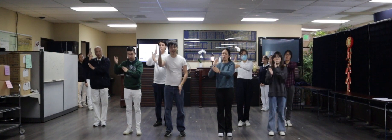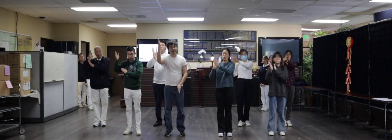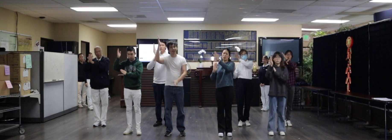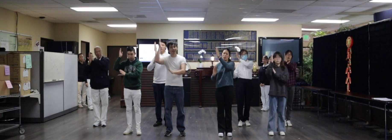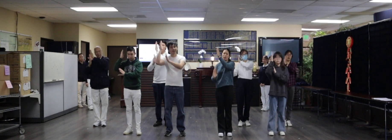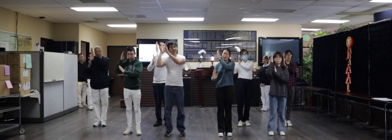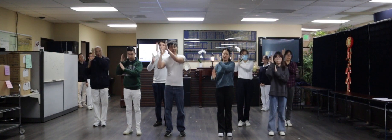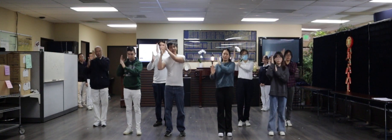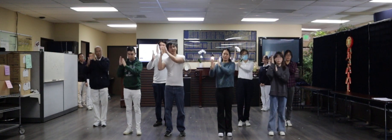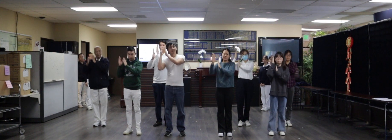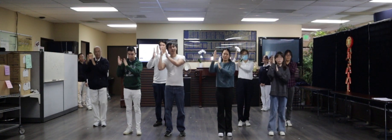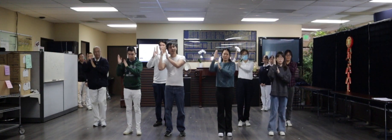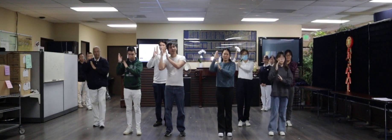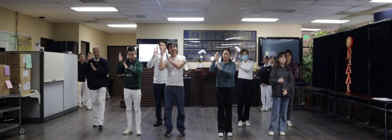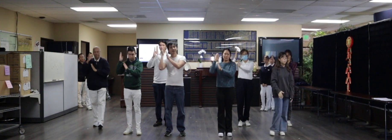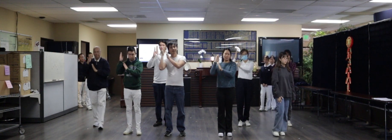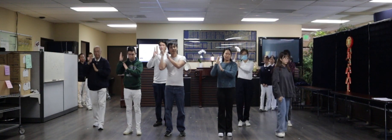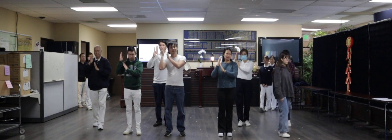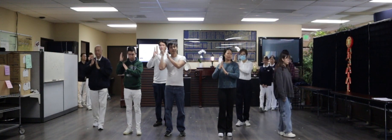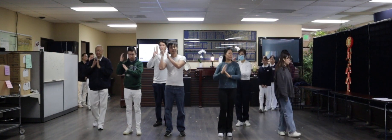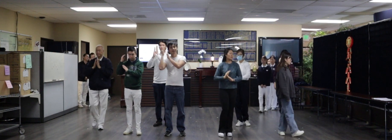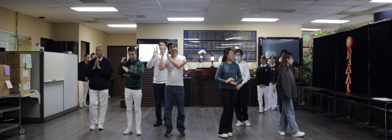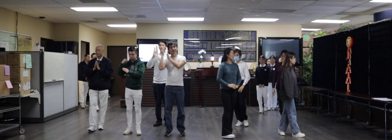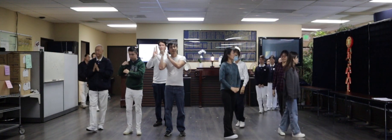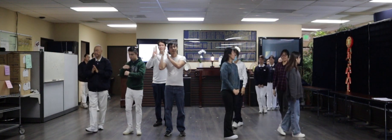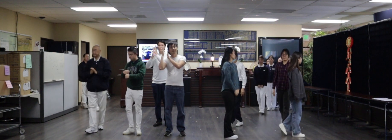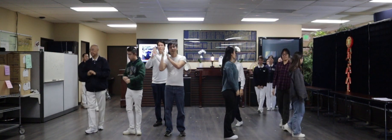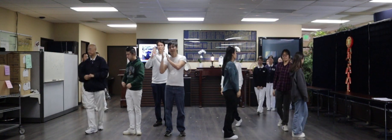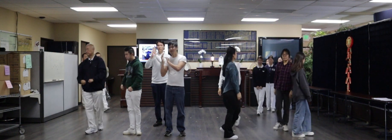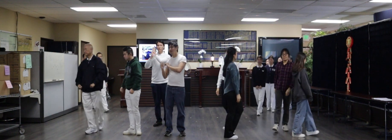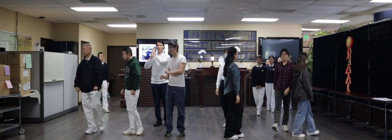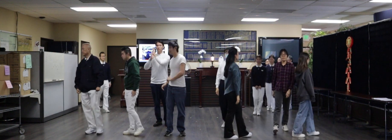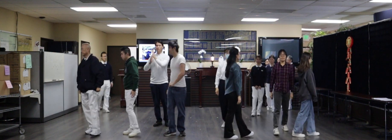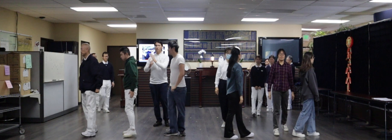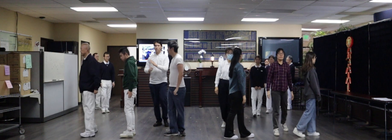Do want to happen? Do you to make